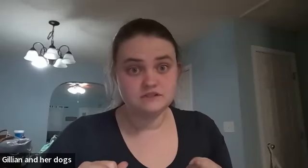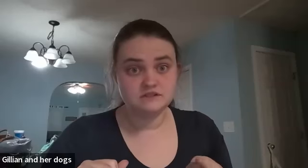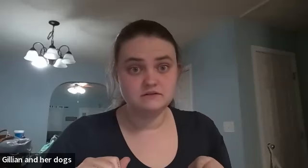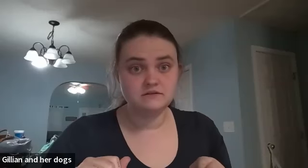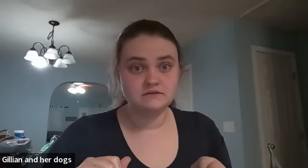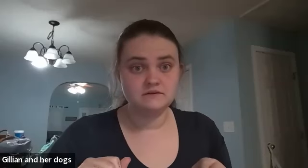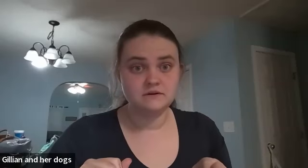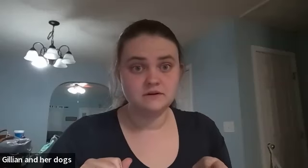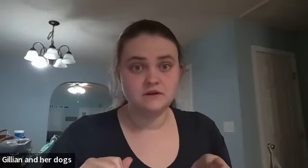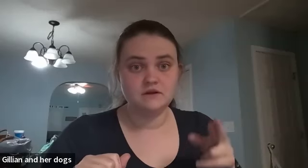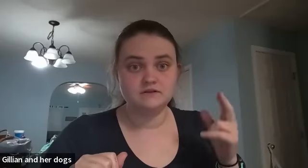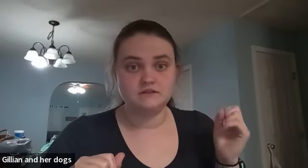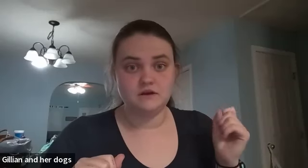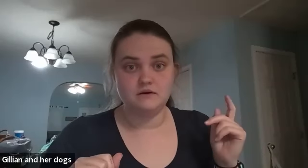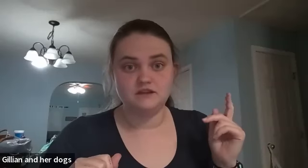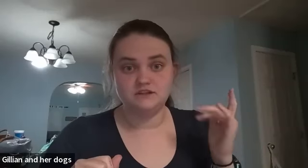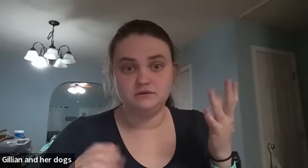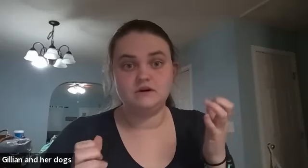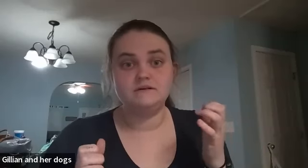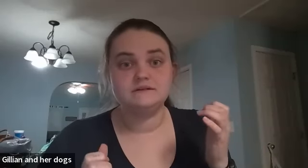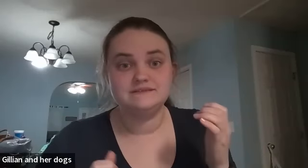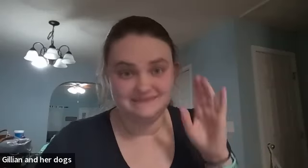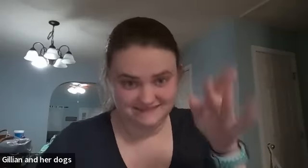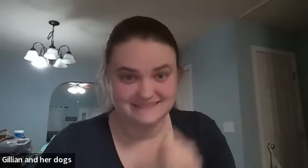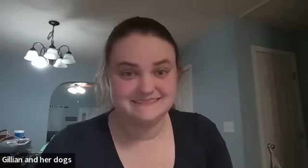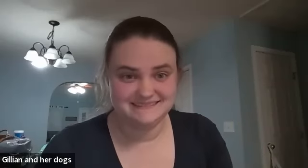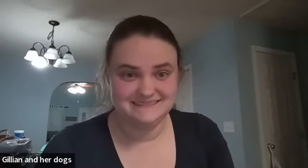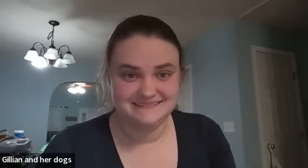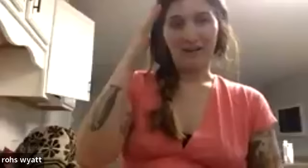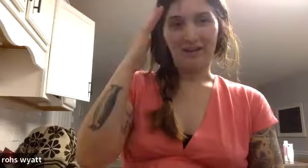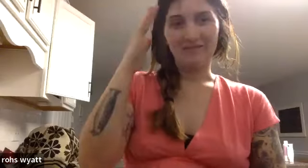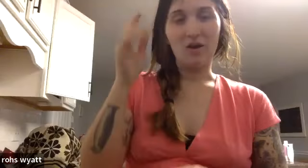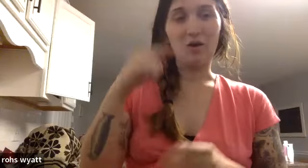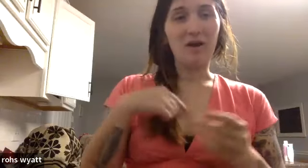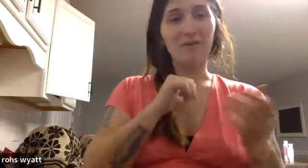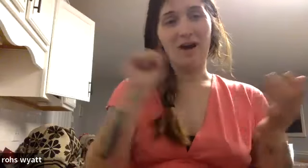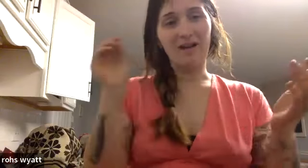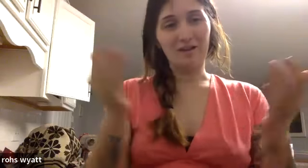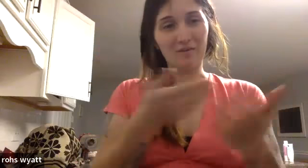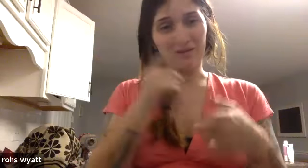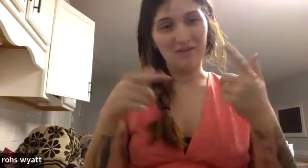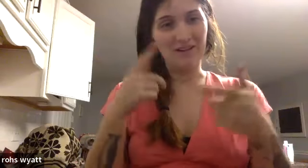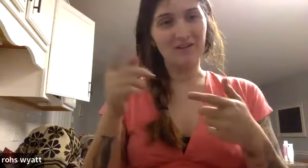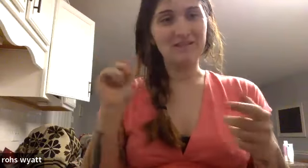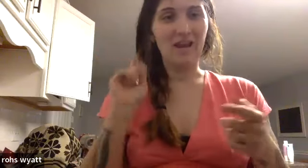Rose. So do you want? Sure, yeah. So I'm not a complete beginner at